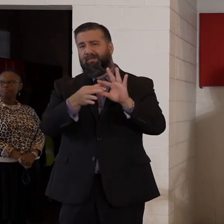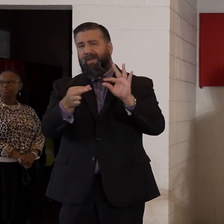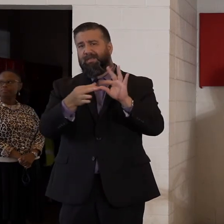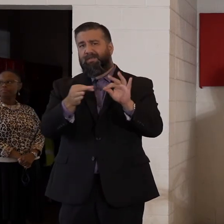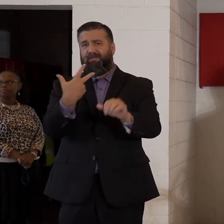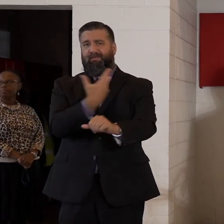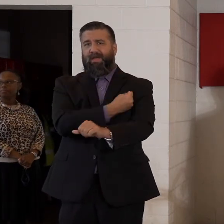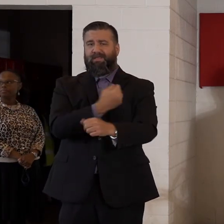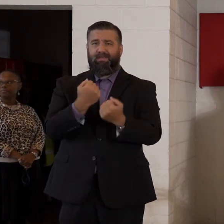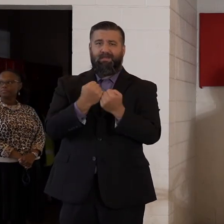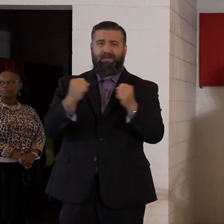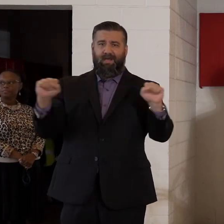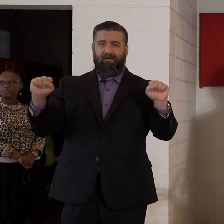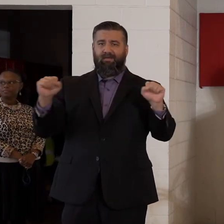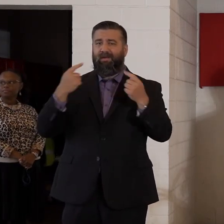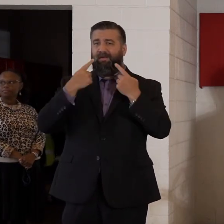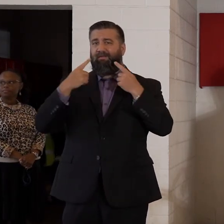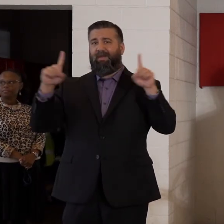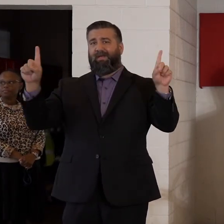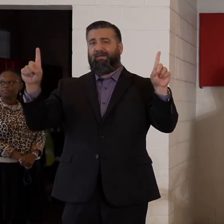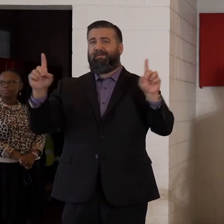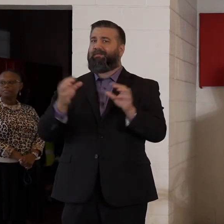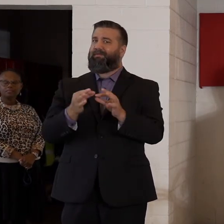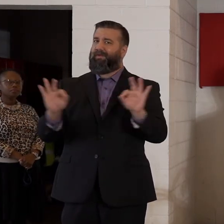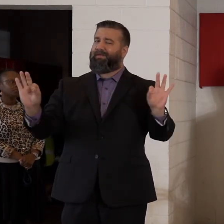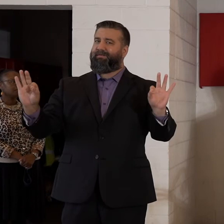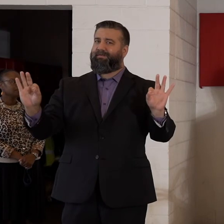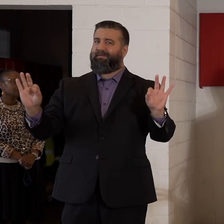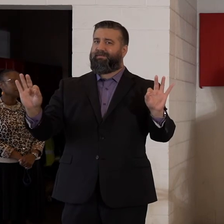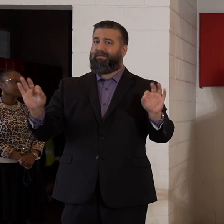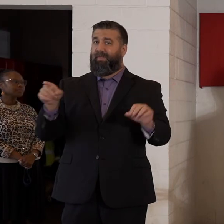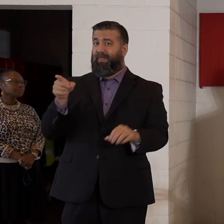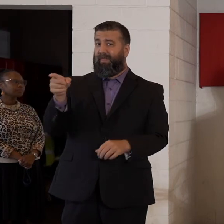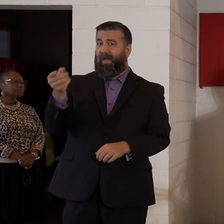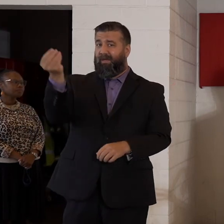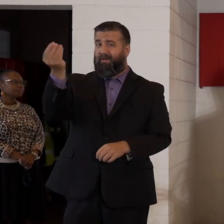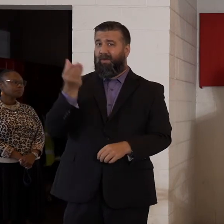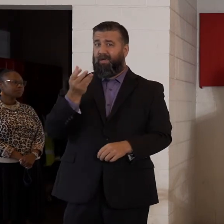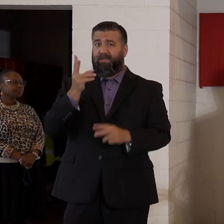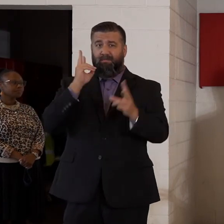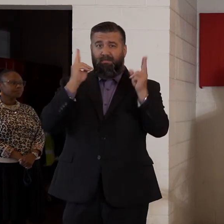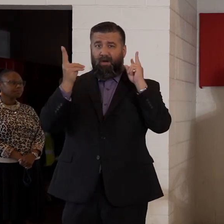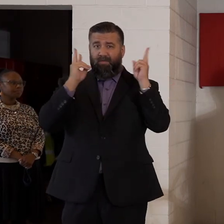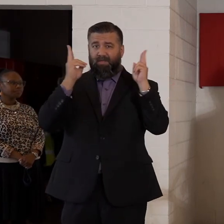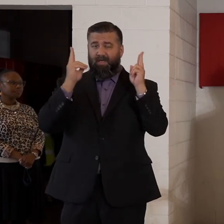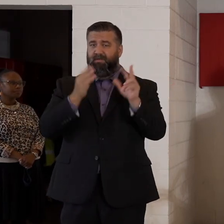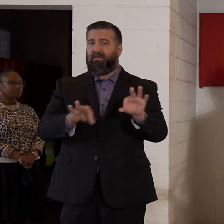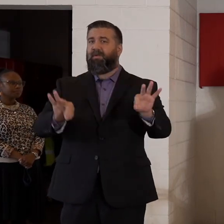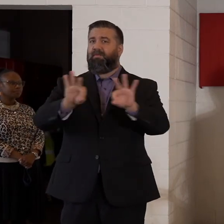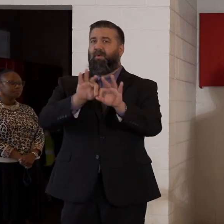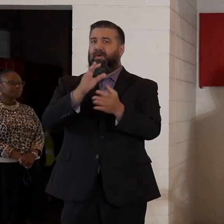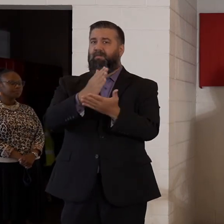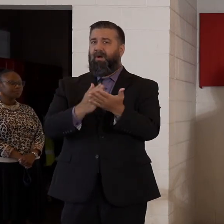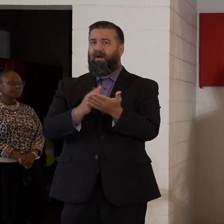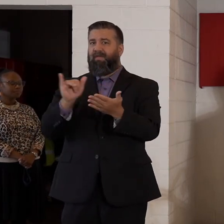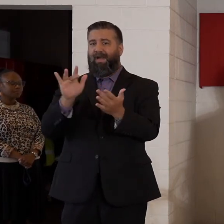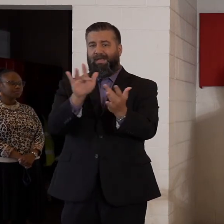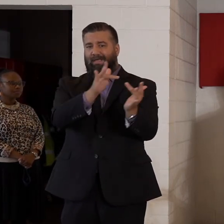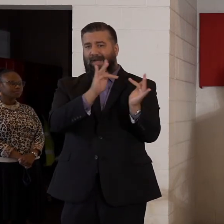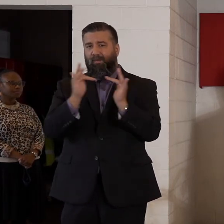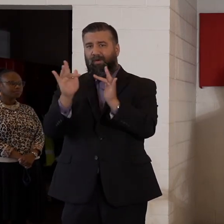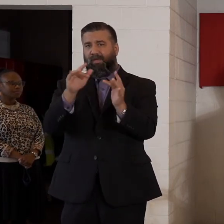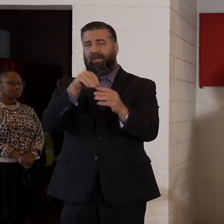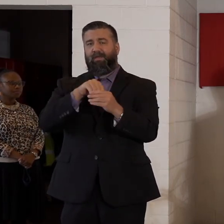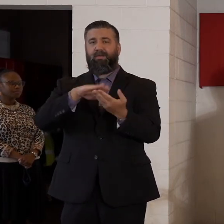are safe and effective and free? And they've told us that barbershops and beauty salons are an important part of that network in the